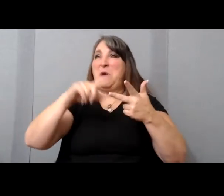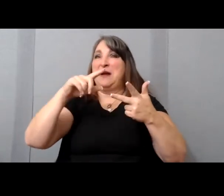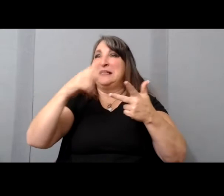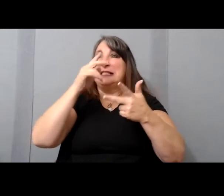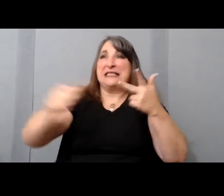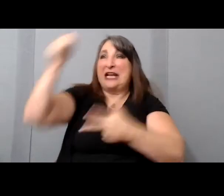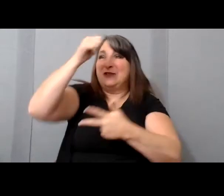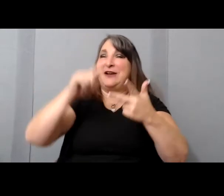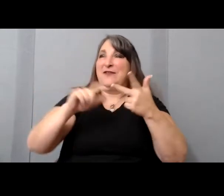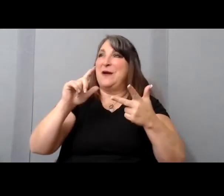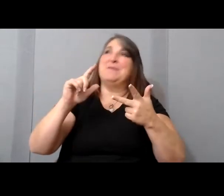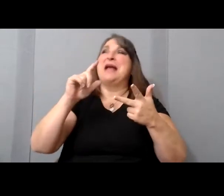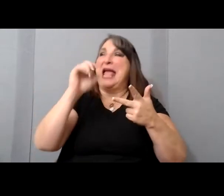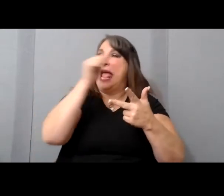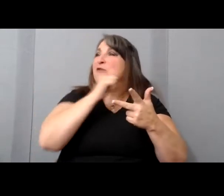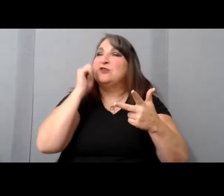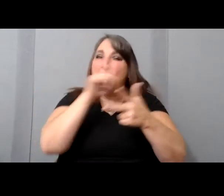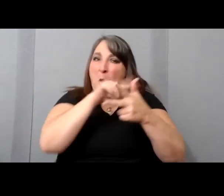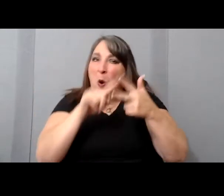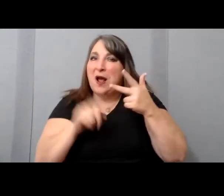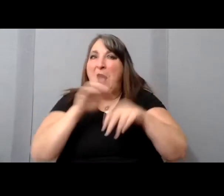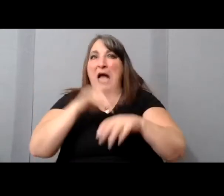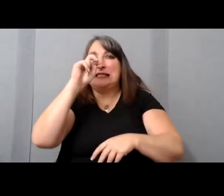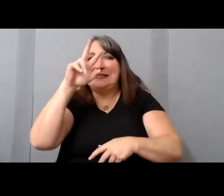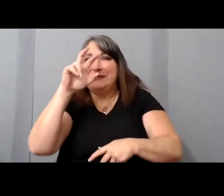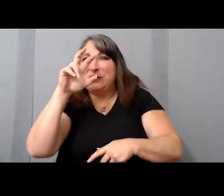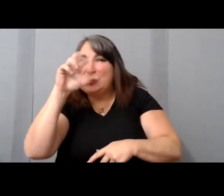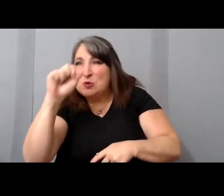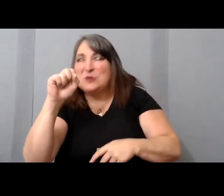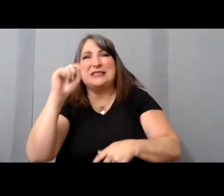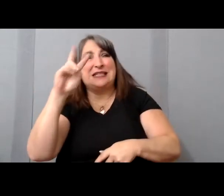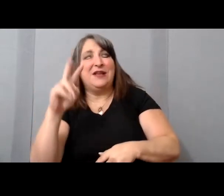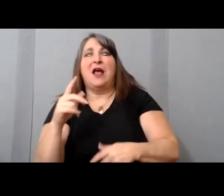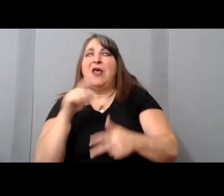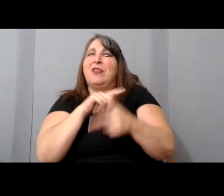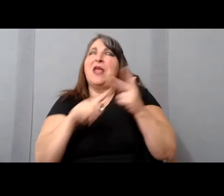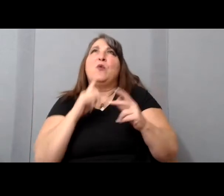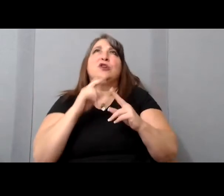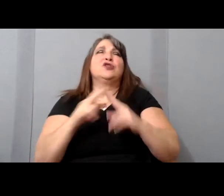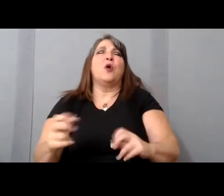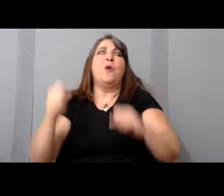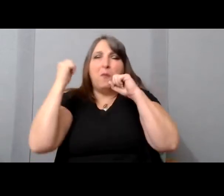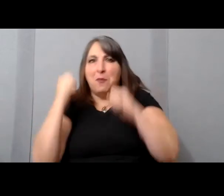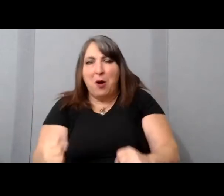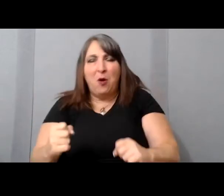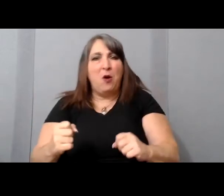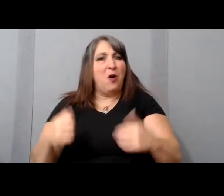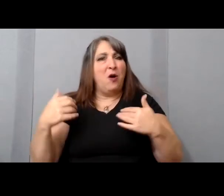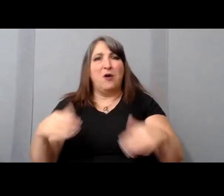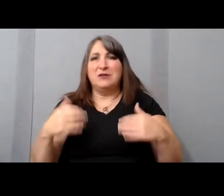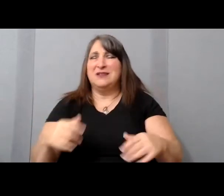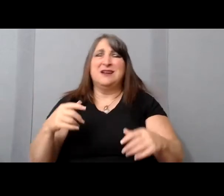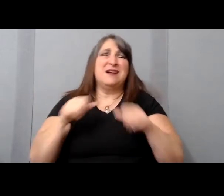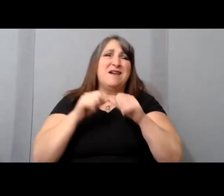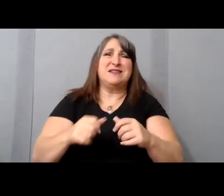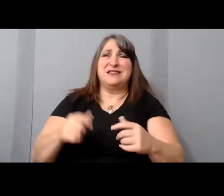Arizona, know how bold and brave they were in simply doing their jobs under the constant attack of